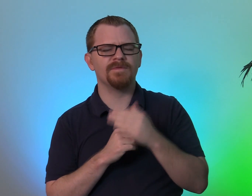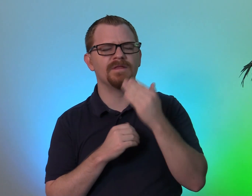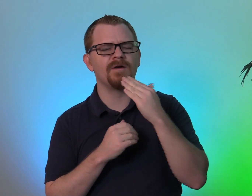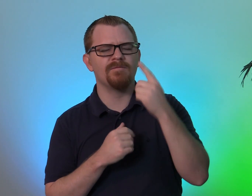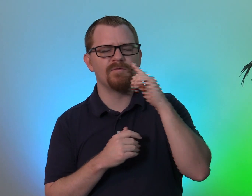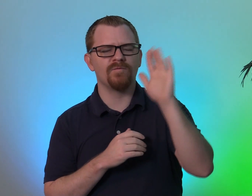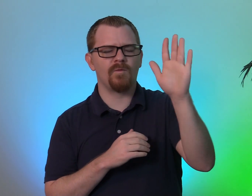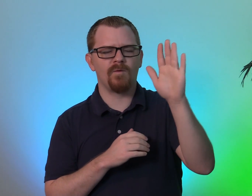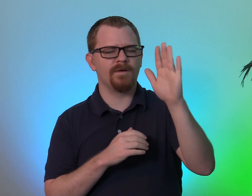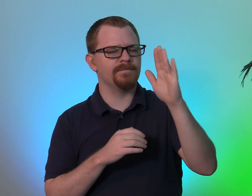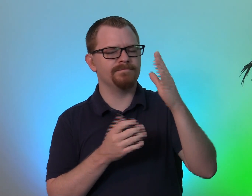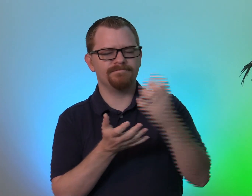Father,